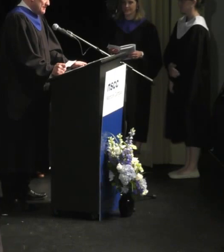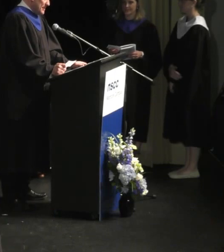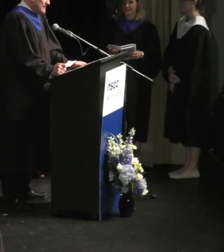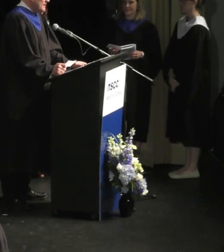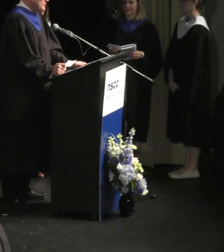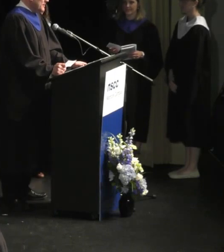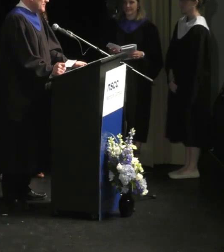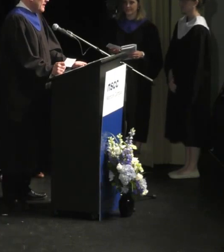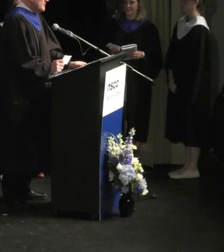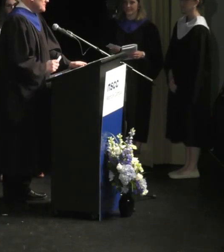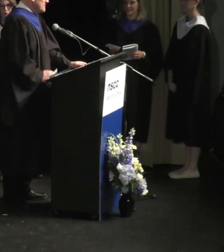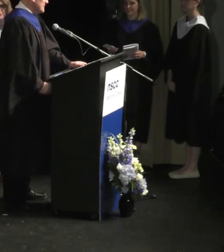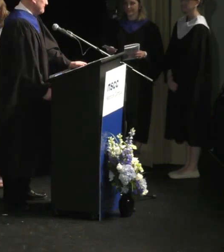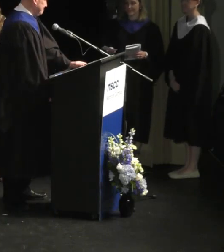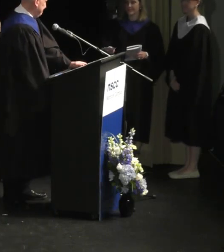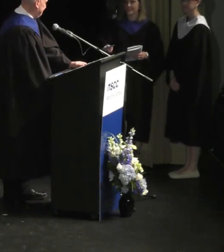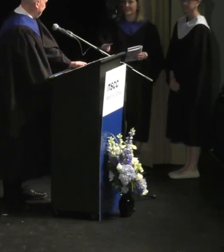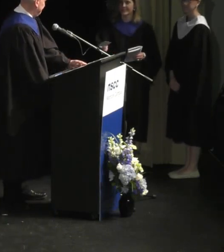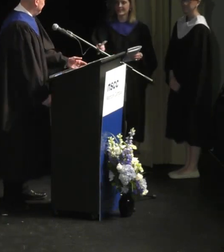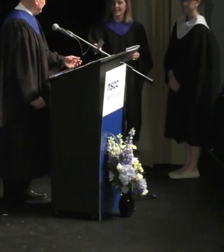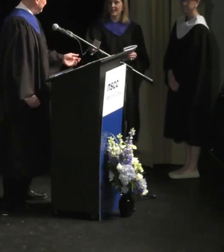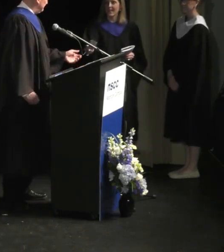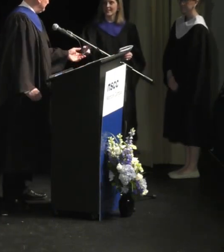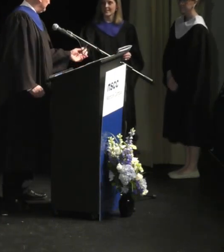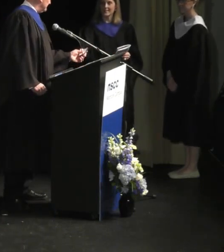Allison Redmond with honors.